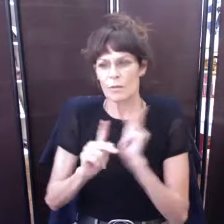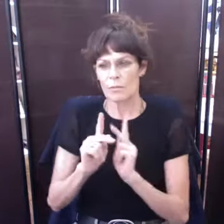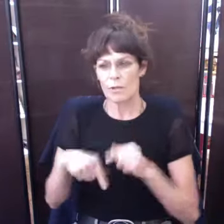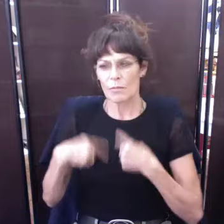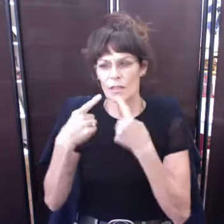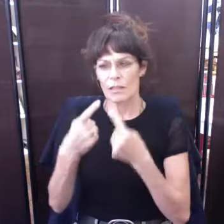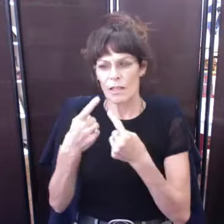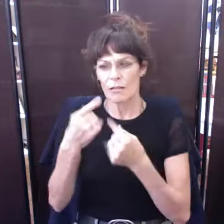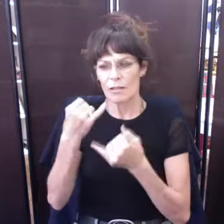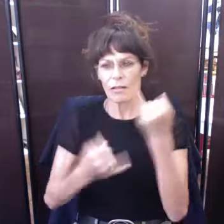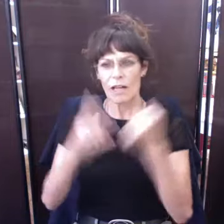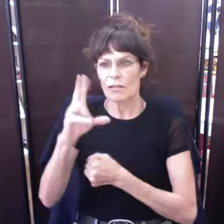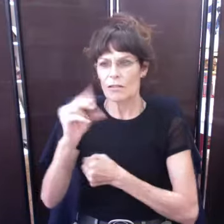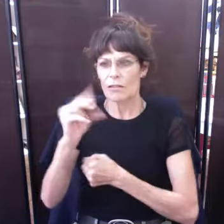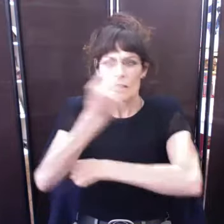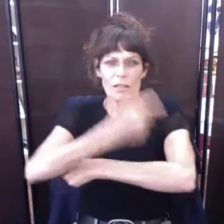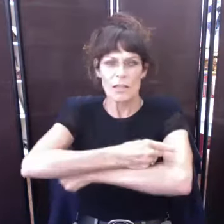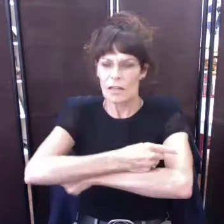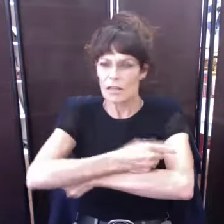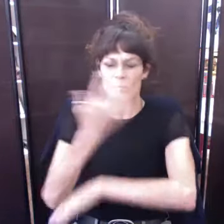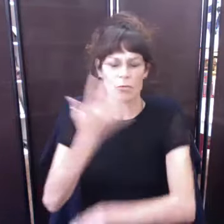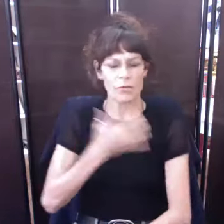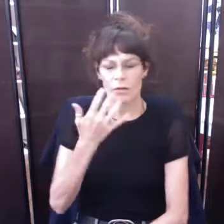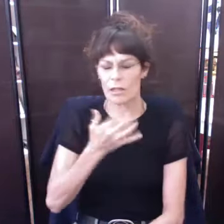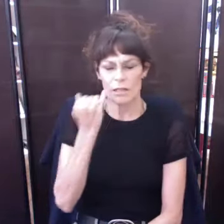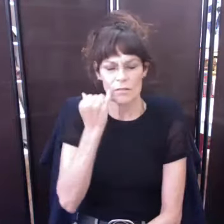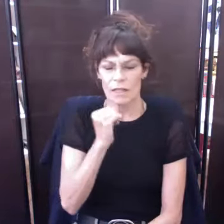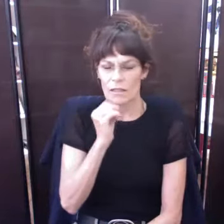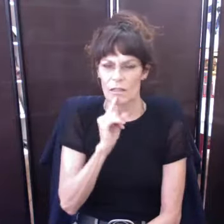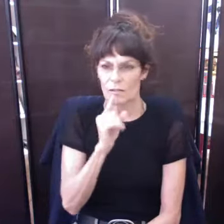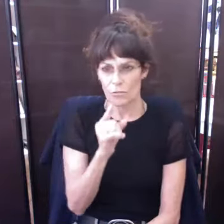And boy, if that isn't the truth, and I hope to God that her